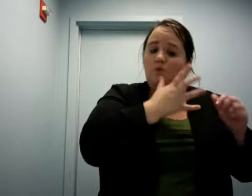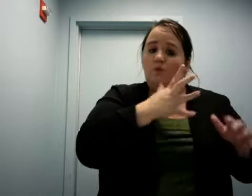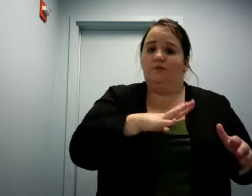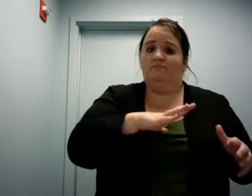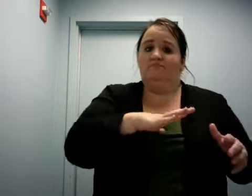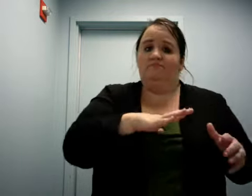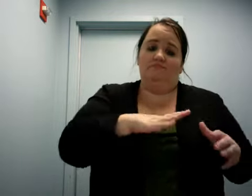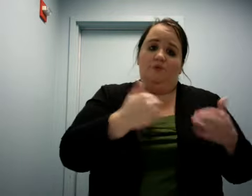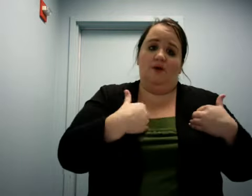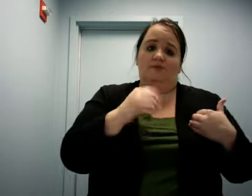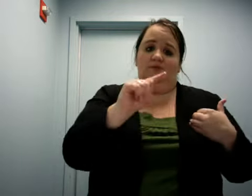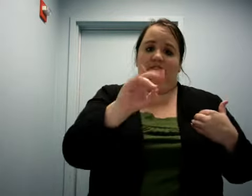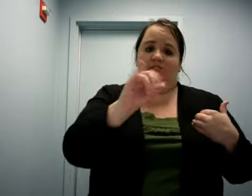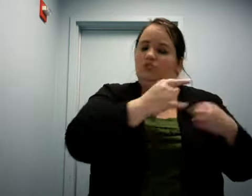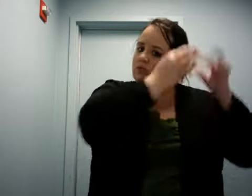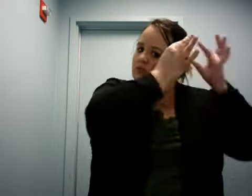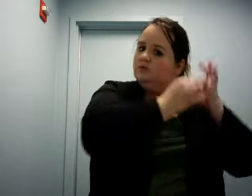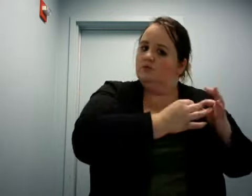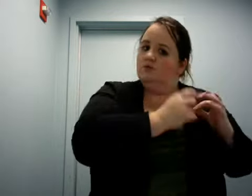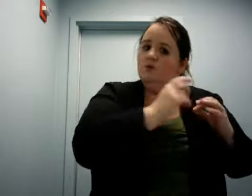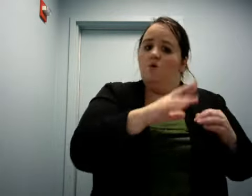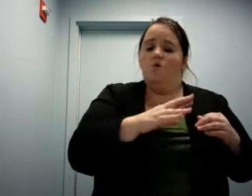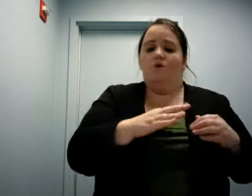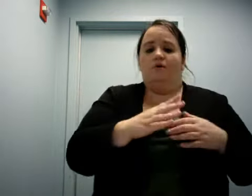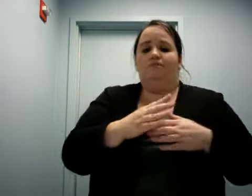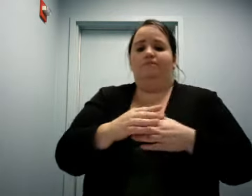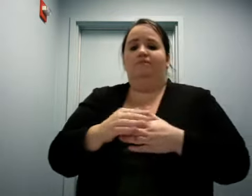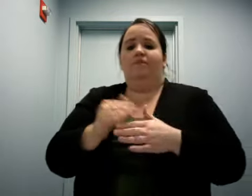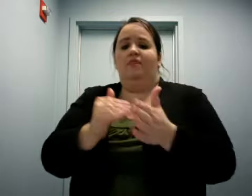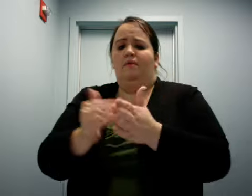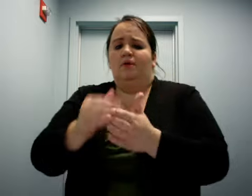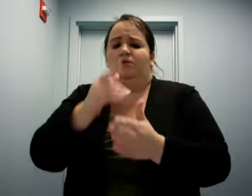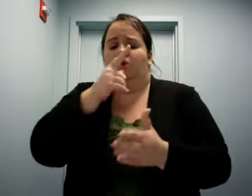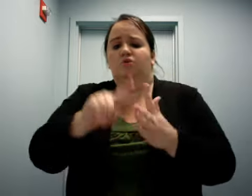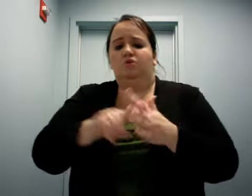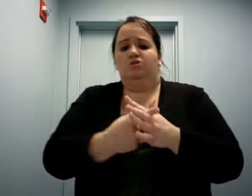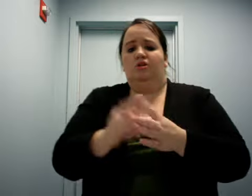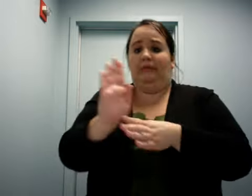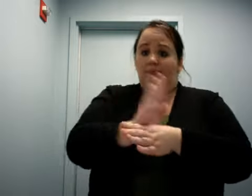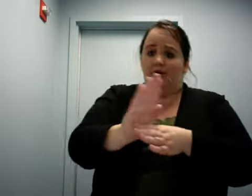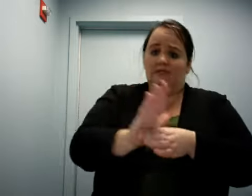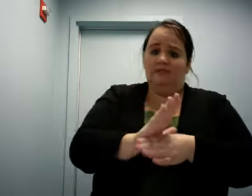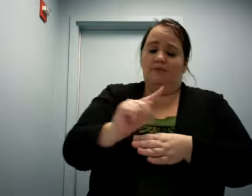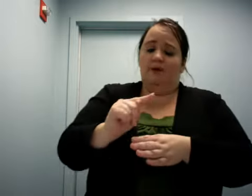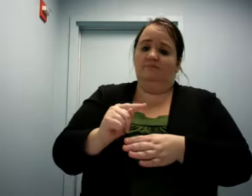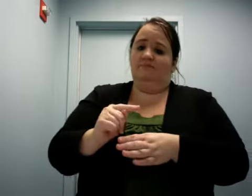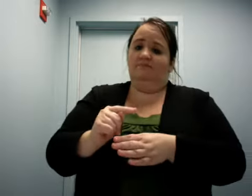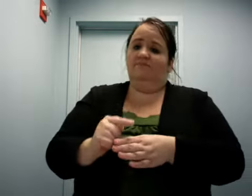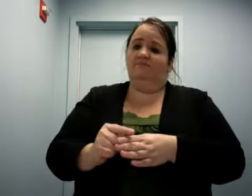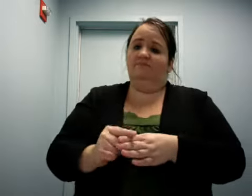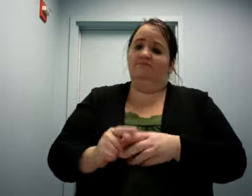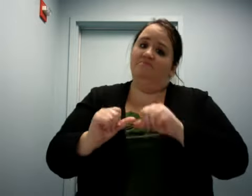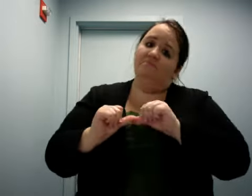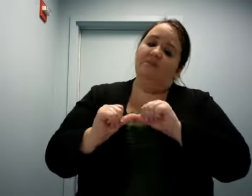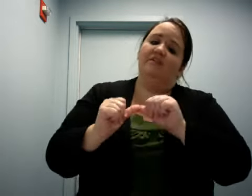the millions of other Nigerians who start businesses and sometimes fail but continue to nurse ambition? Every time I